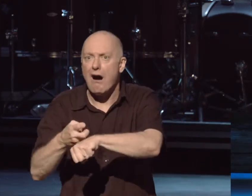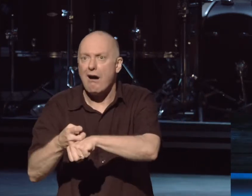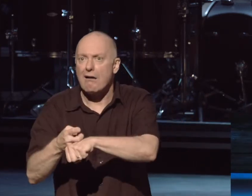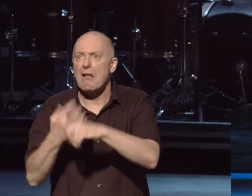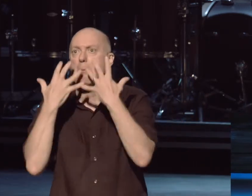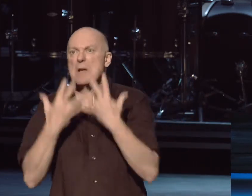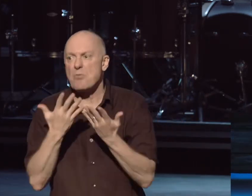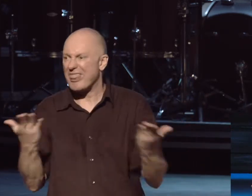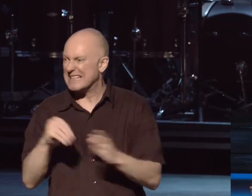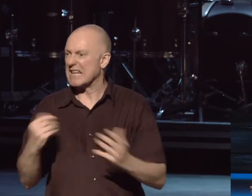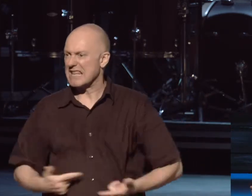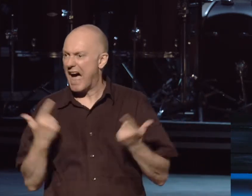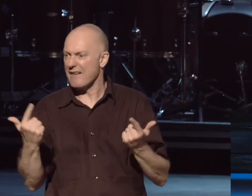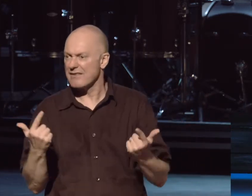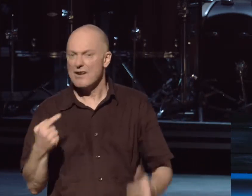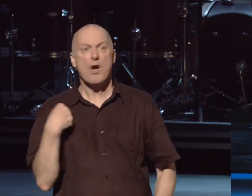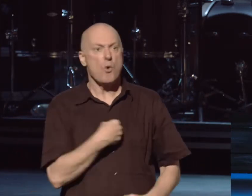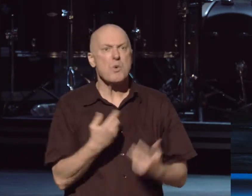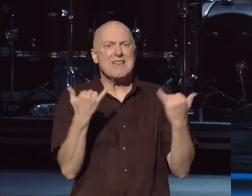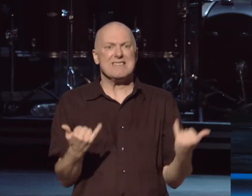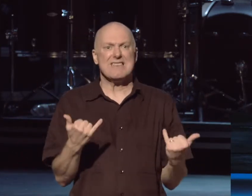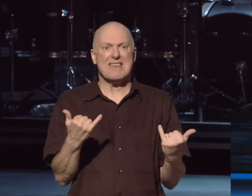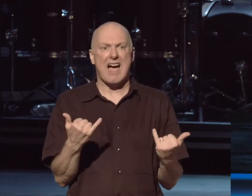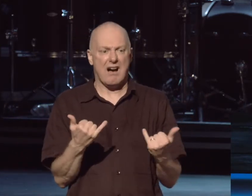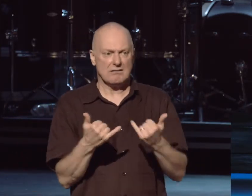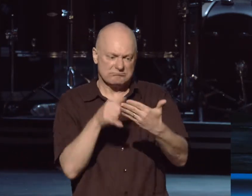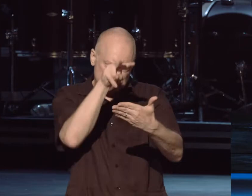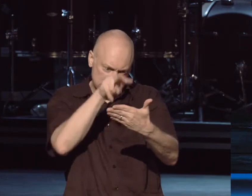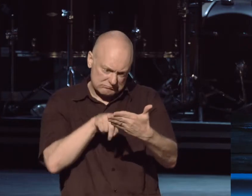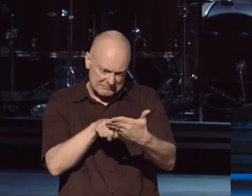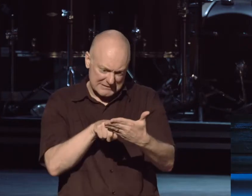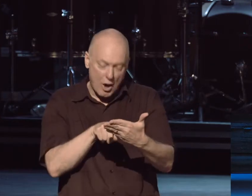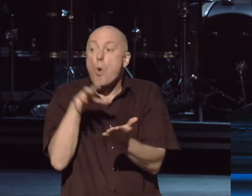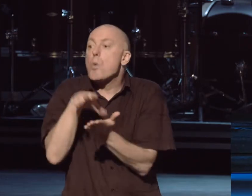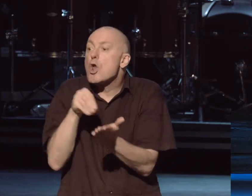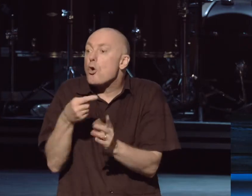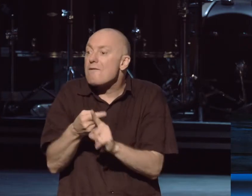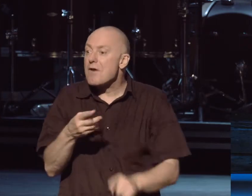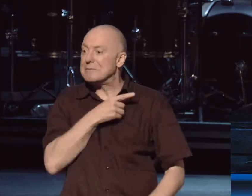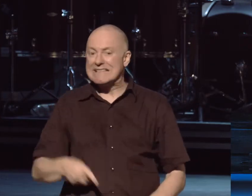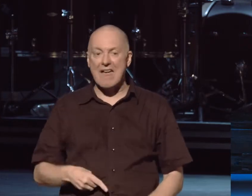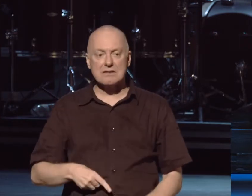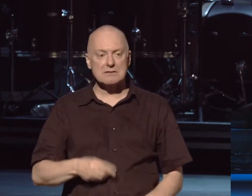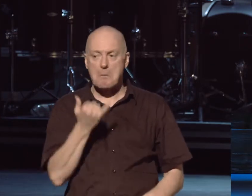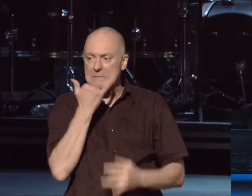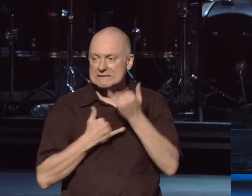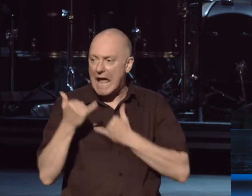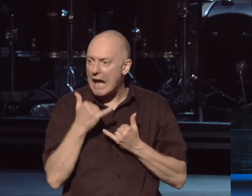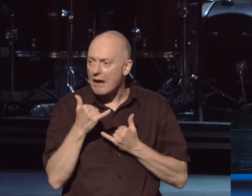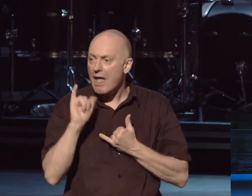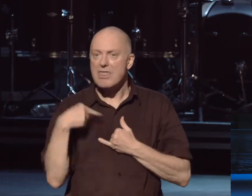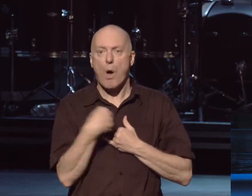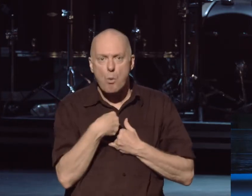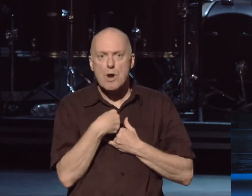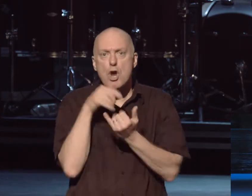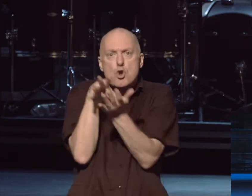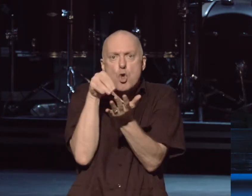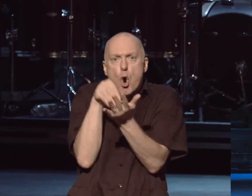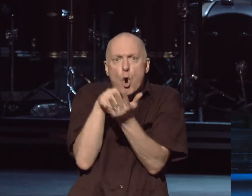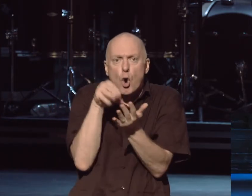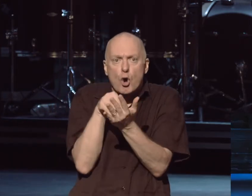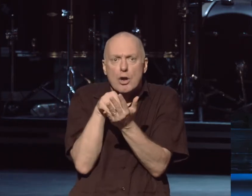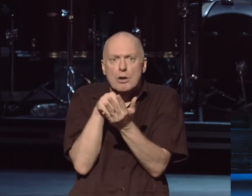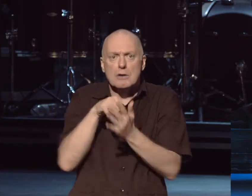the miserable of life, that we are now to see this and to learn from David's life and his mistakes, that we might grow